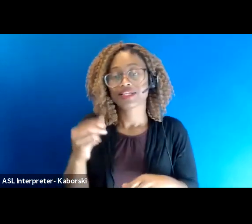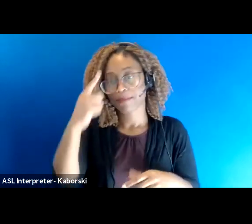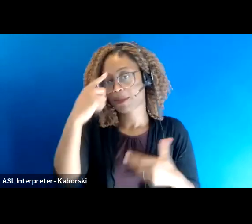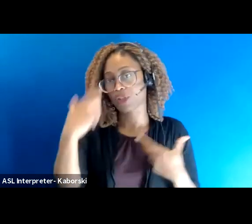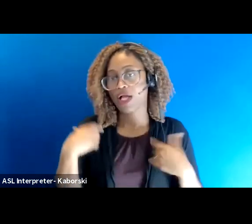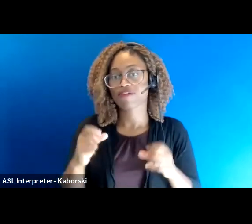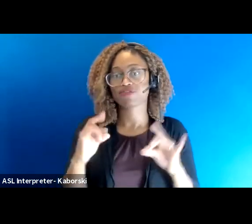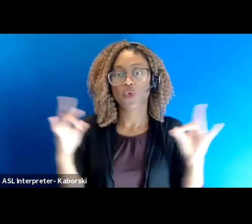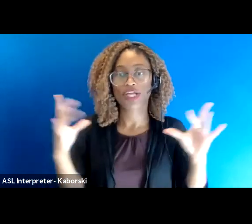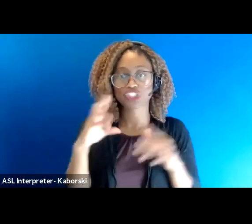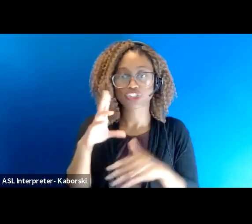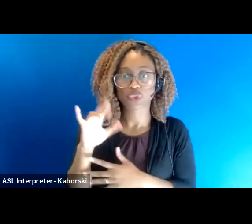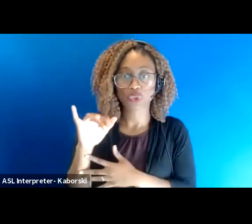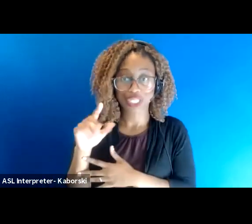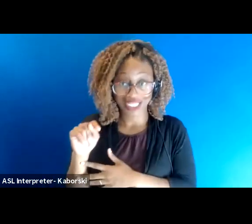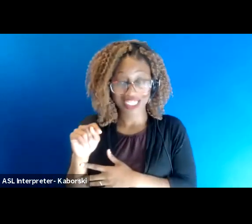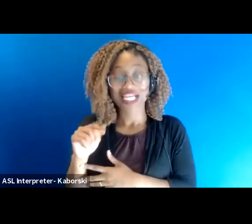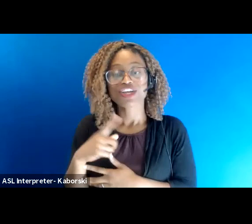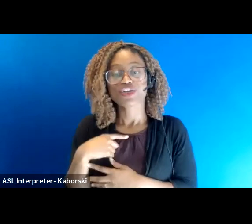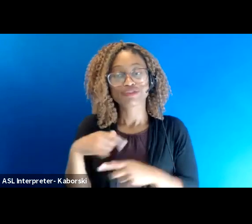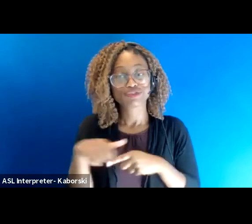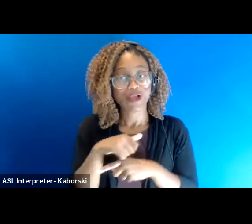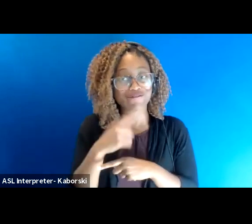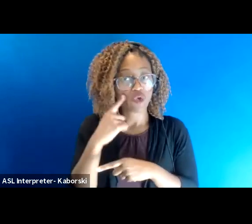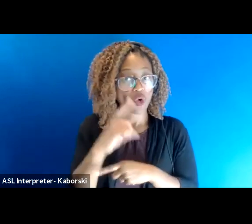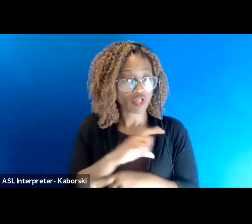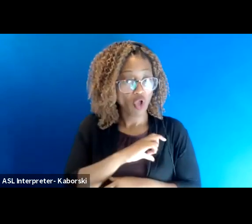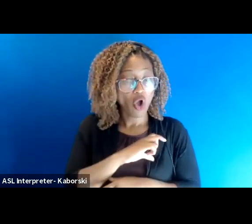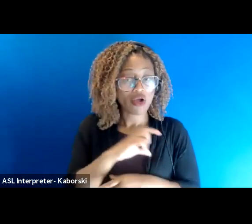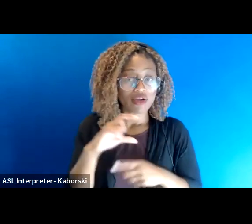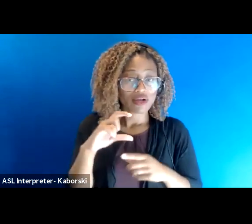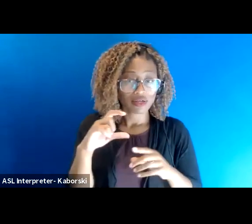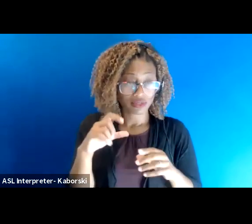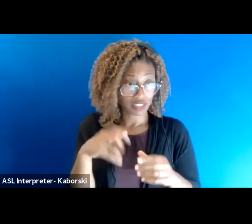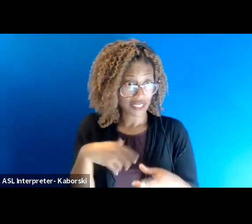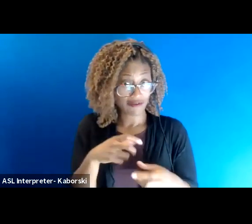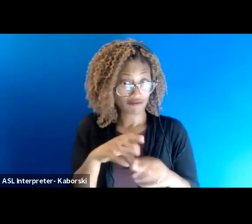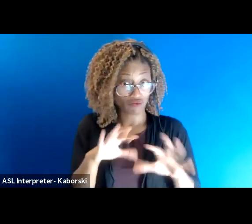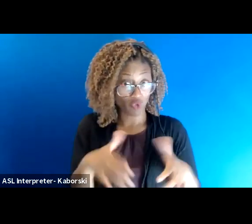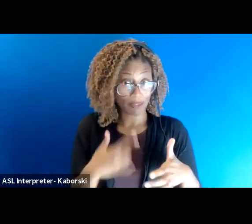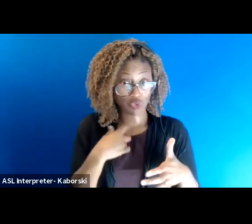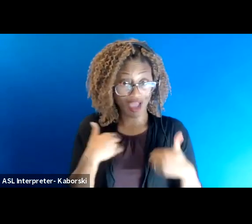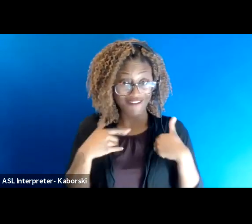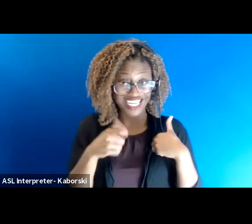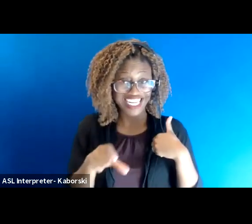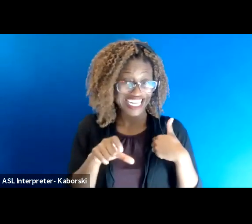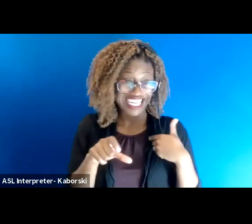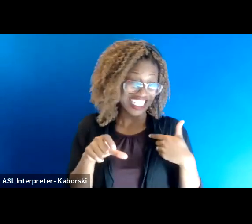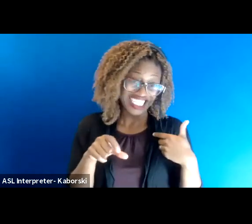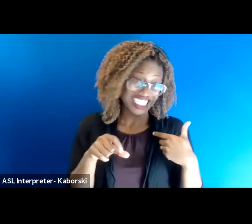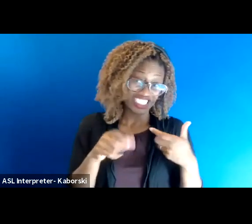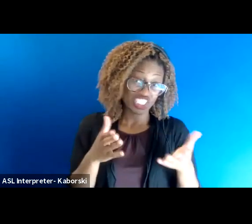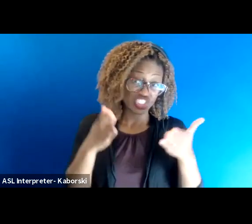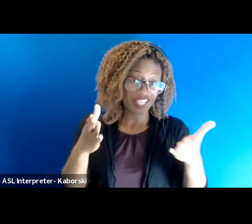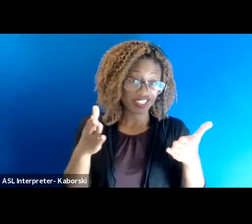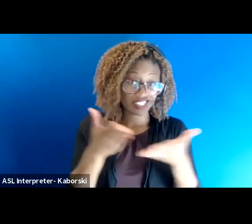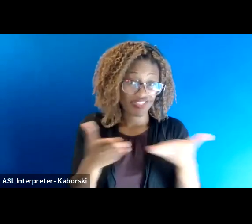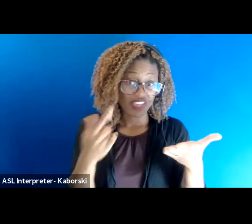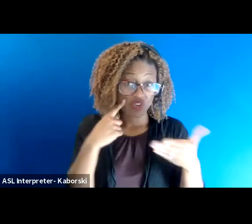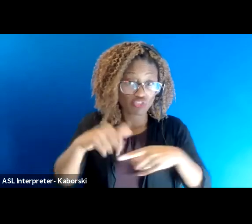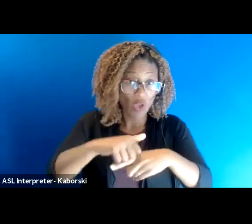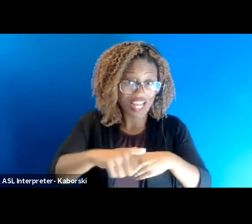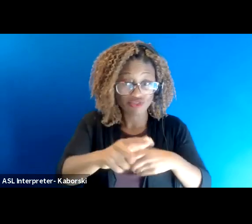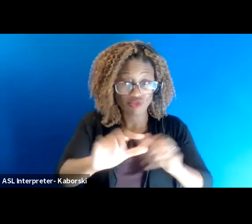You mentioned training for law enforcement. Do you have any suggested materials to accomplish this?